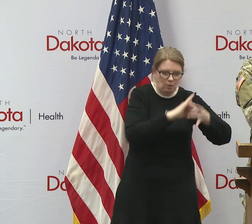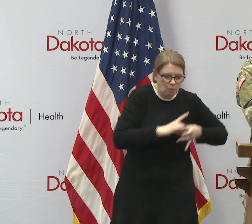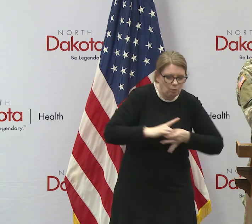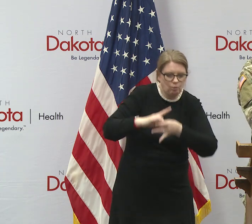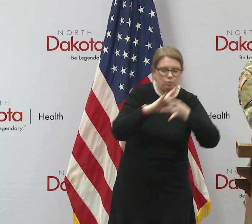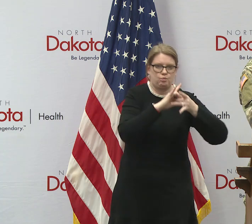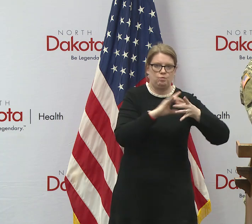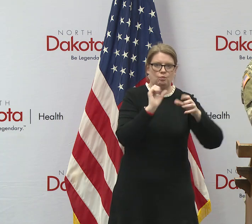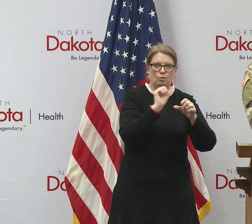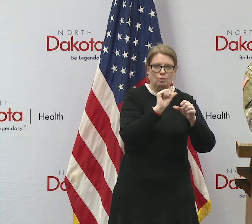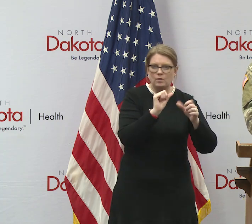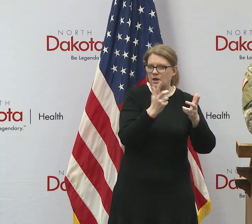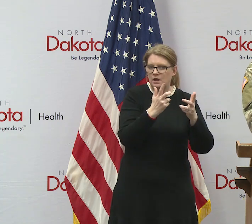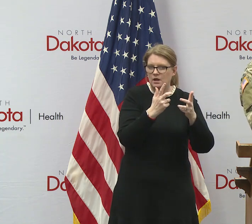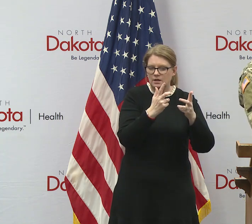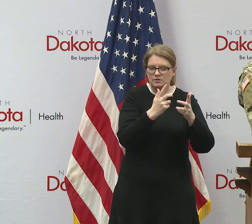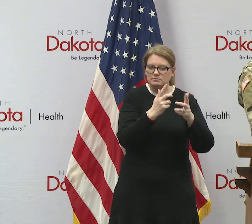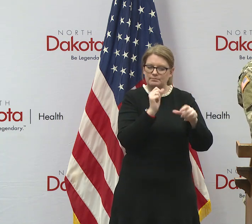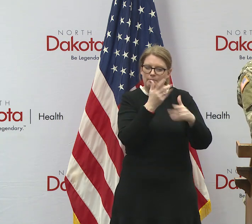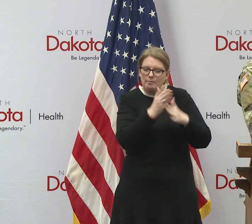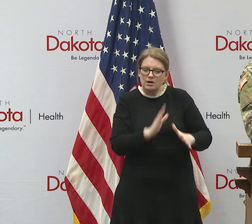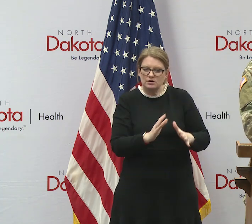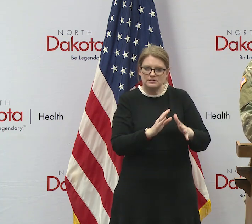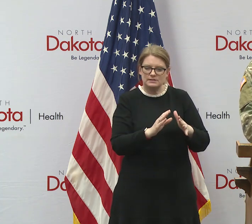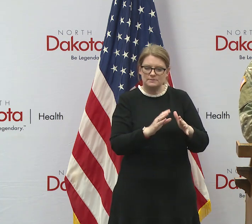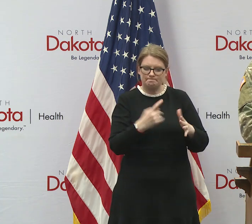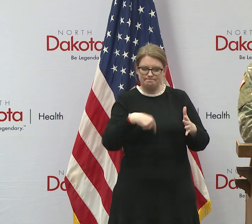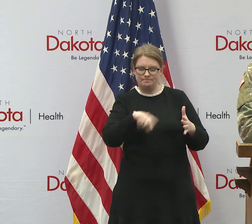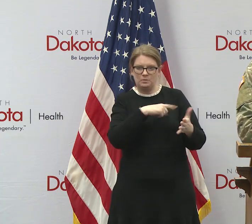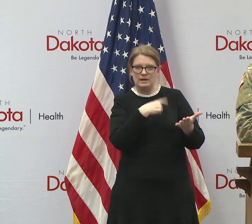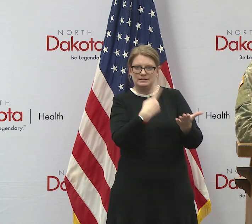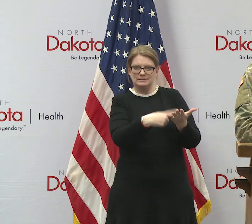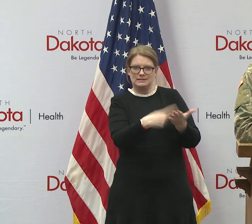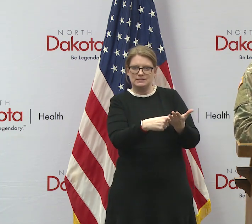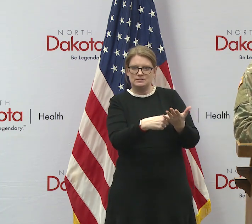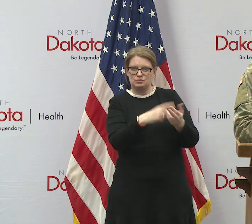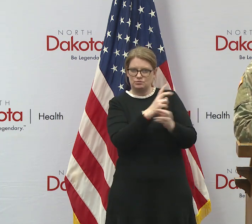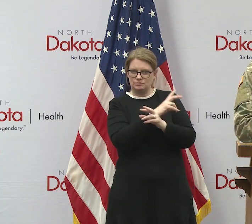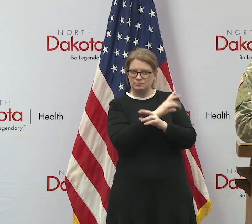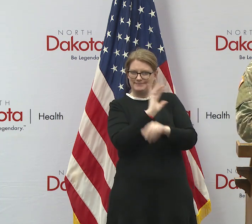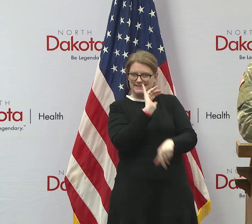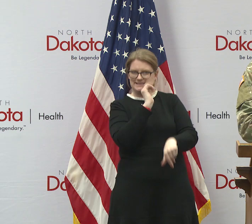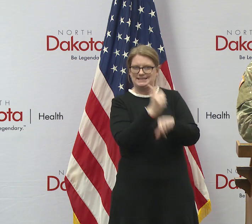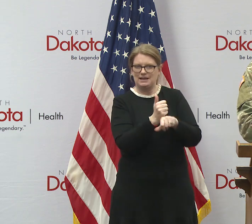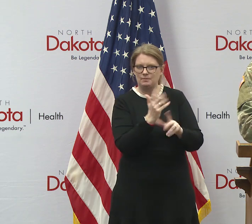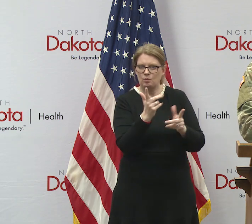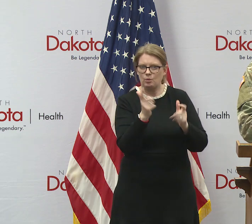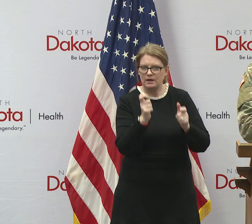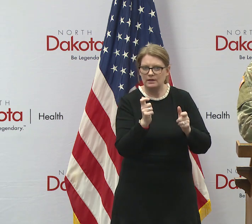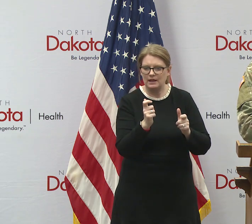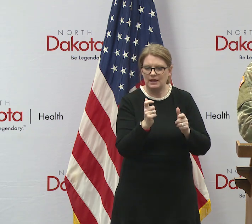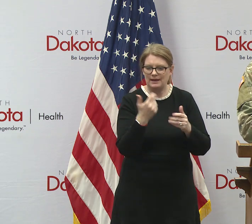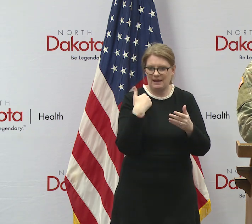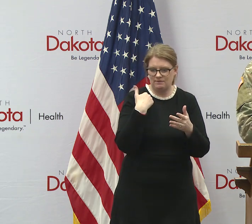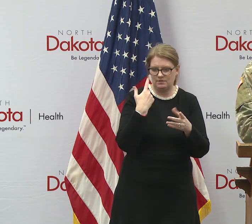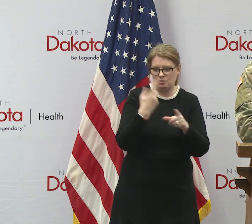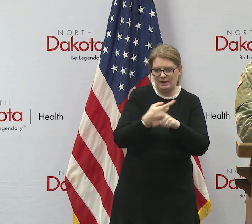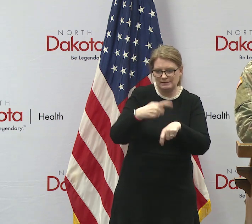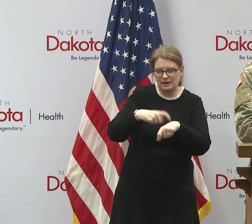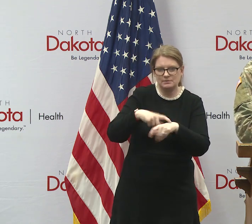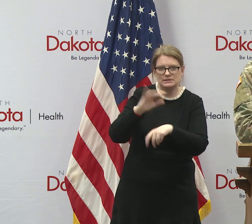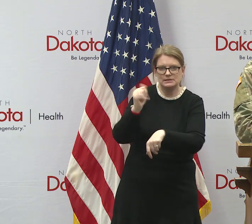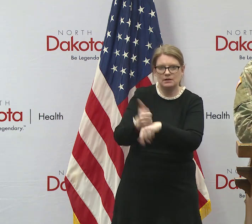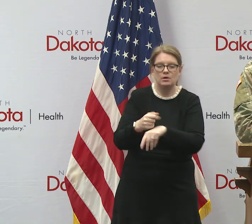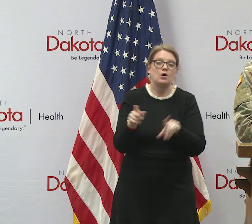we get that capability in the right place at the right time. But the other thing is we've been contacted by the